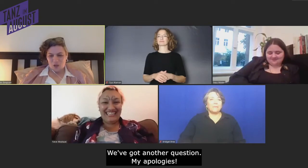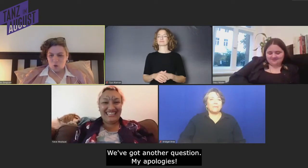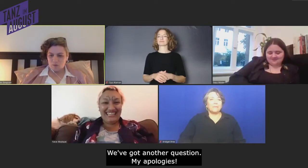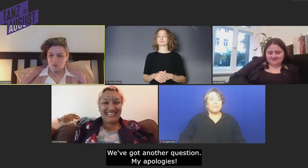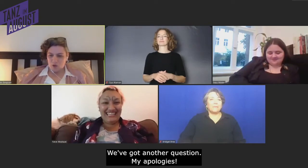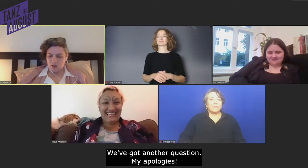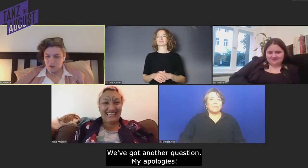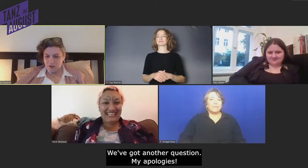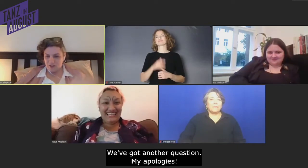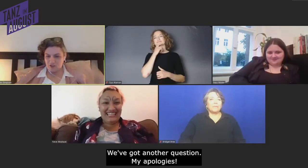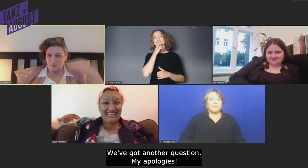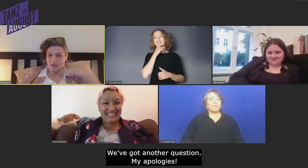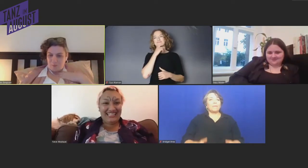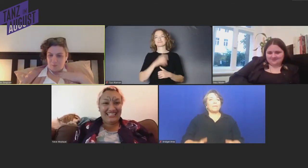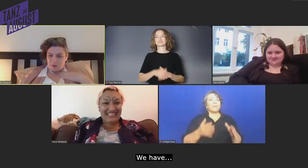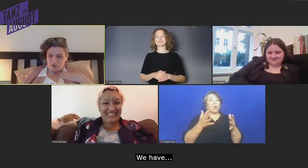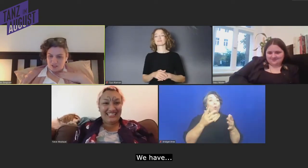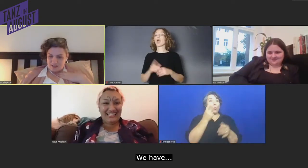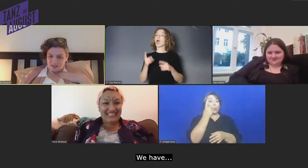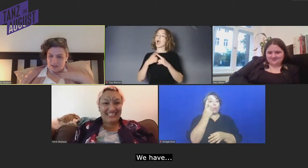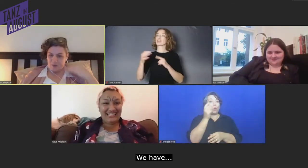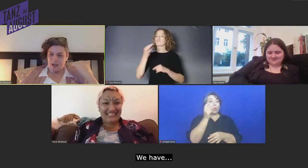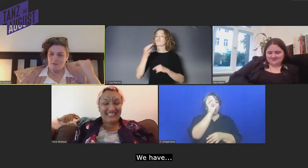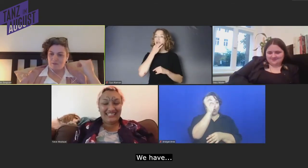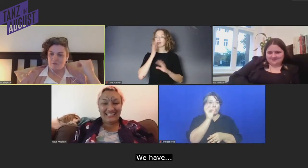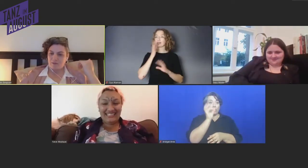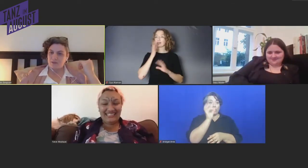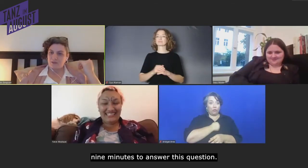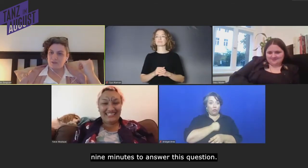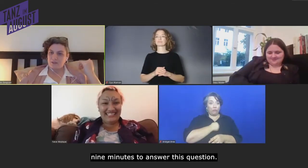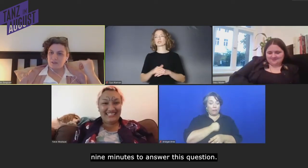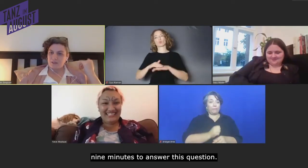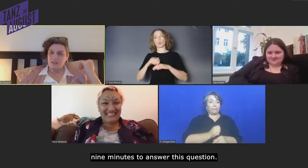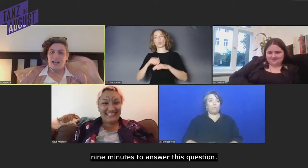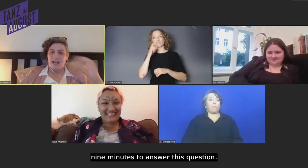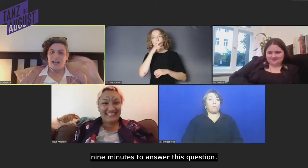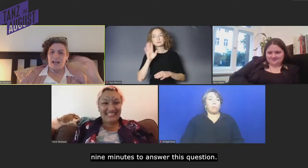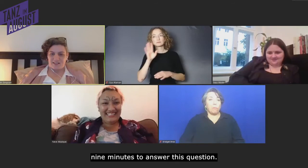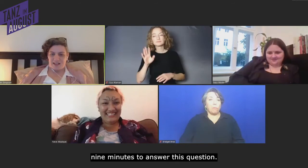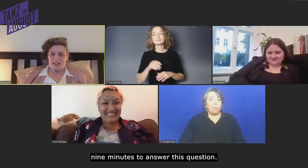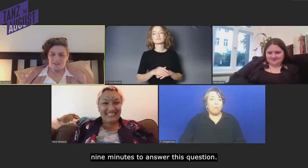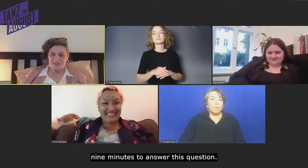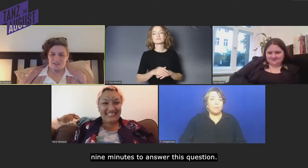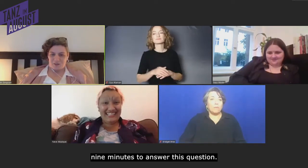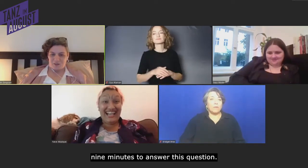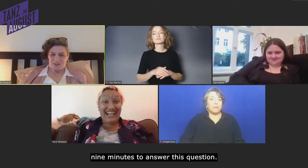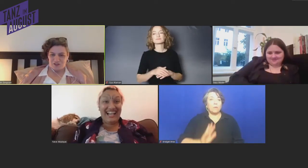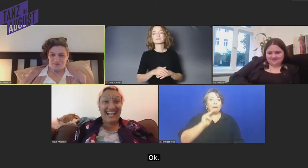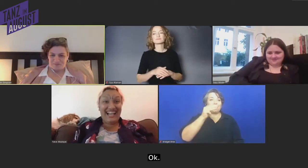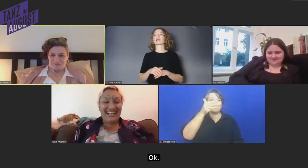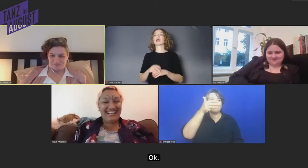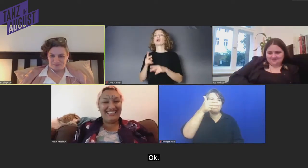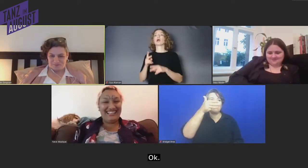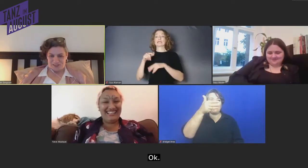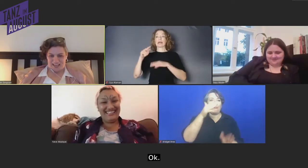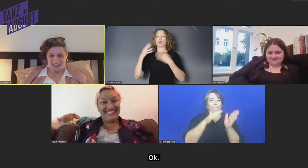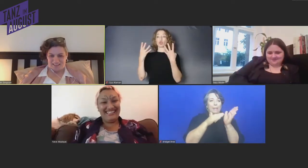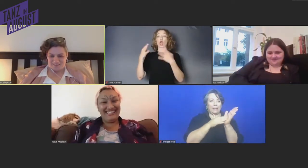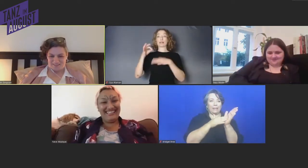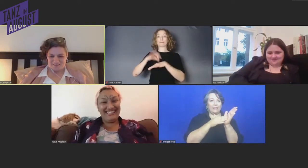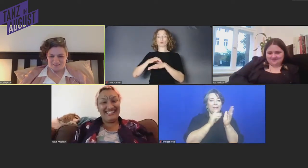Oh, we've got another question. My apologies. We have 9 minutes to answer this question.